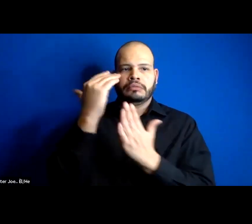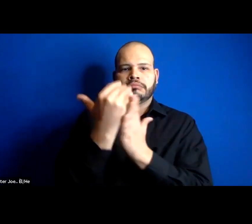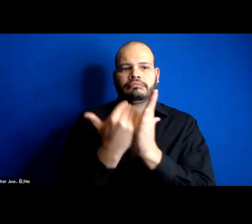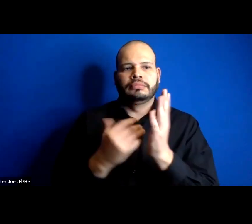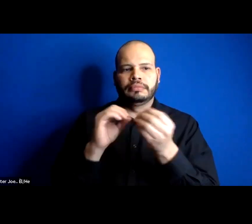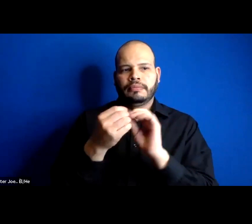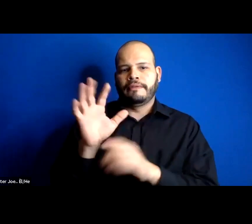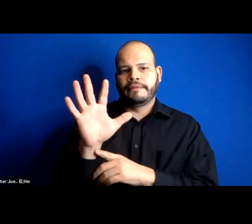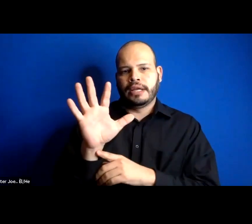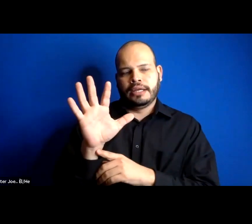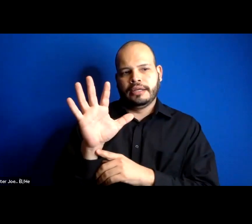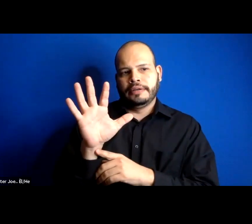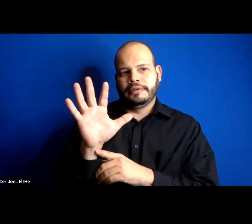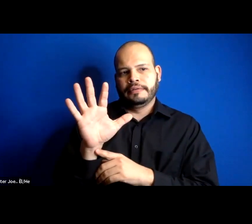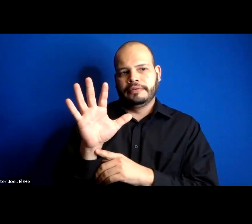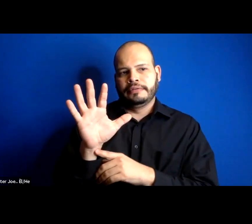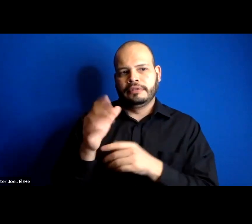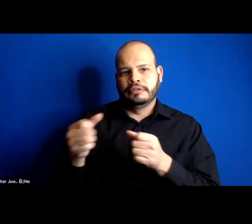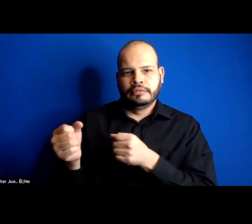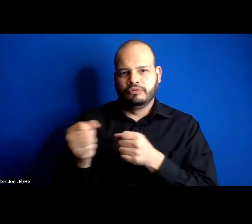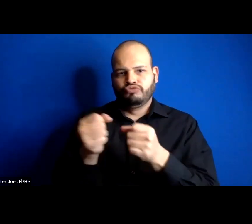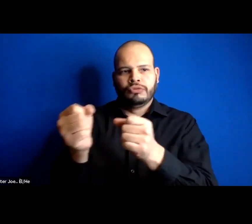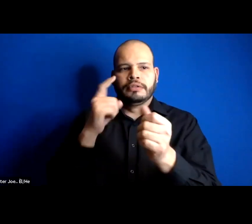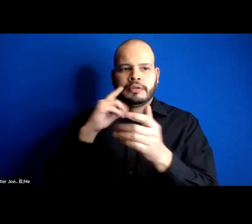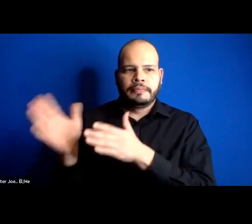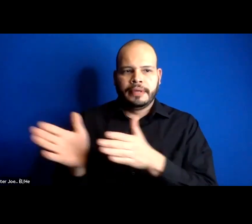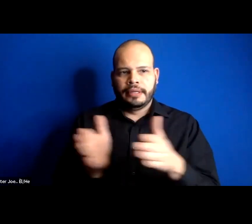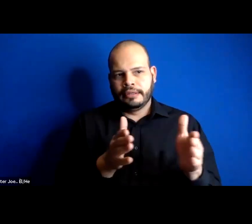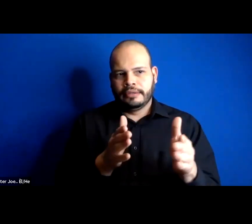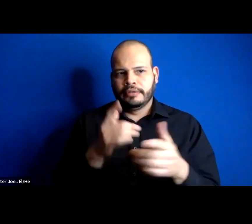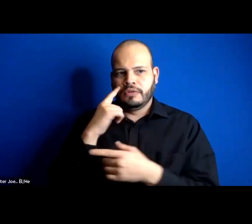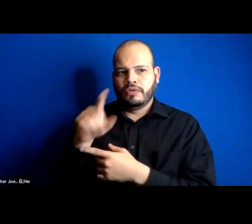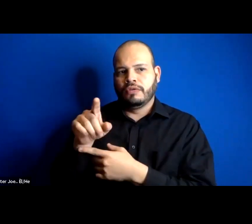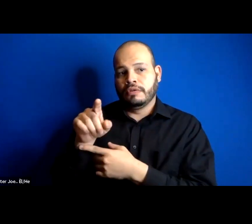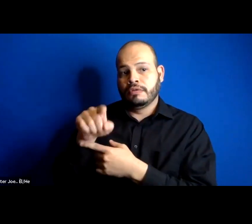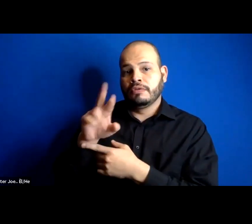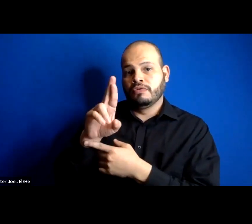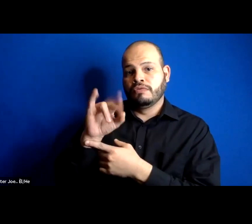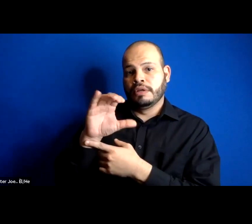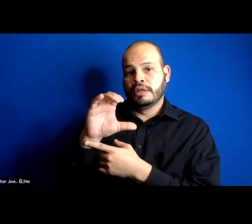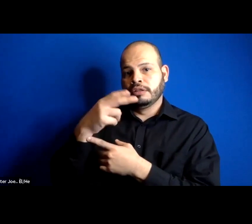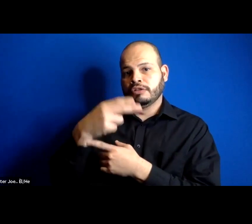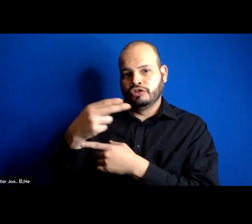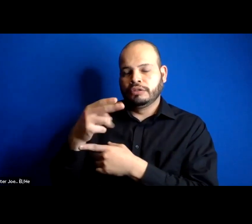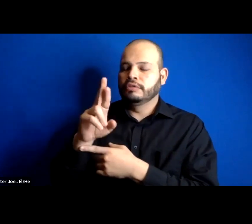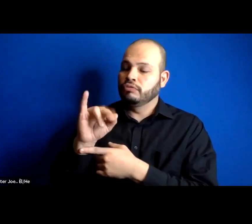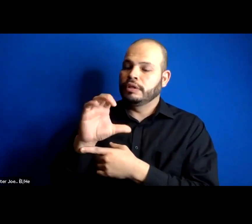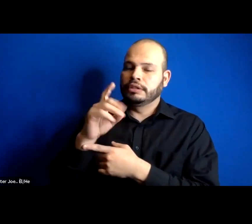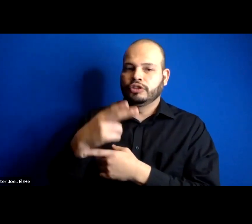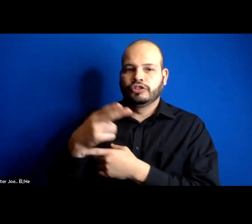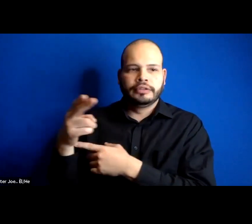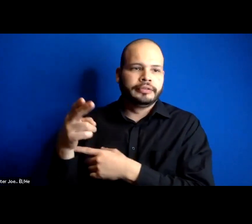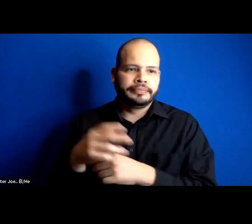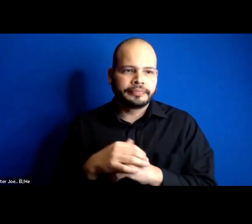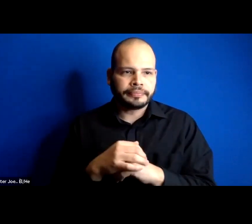Innovate Strategy Plan for the Rhode Island Commission on the Deaf and Hard of Hearing. And the goal is to choose our retreat